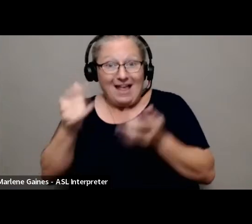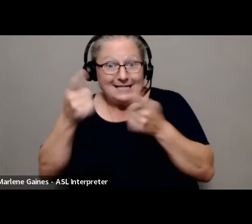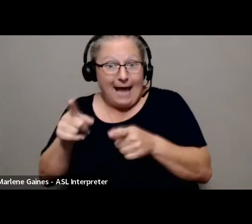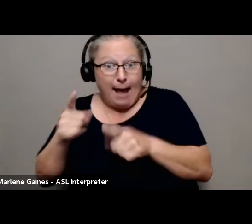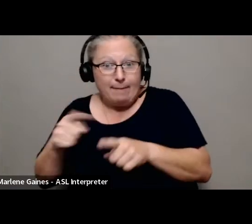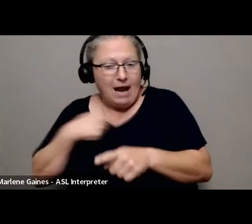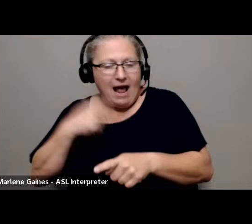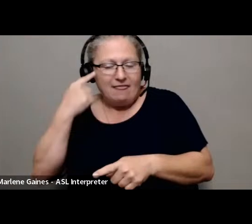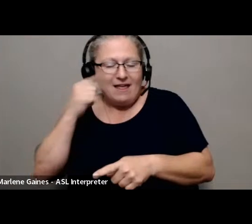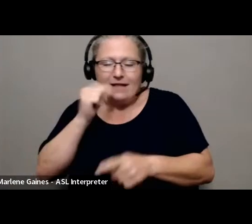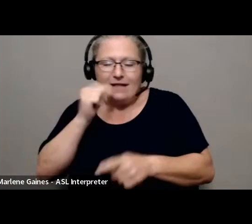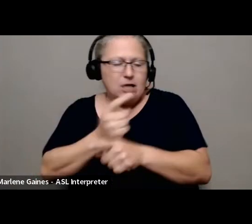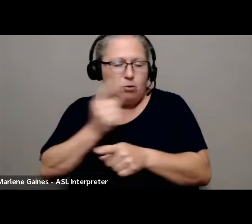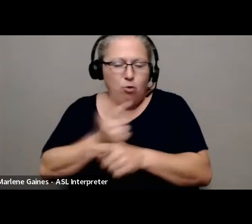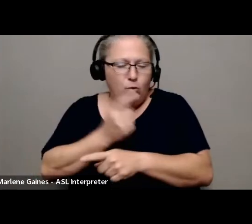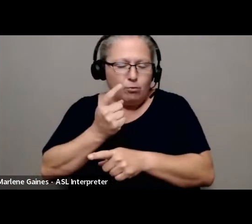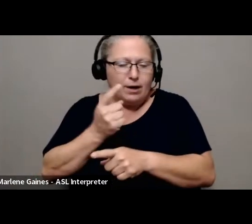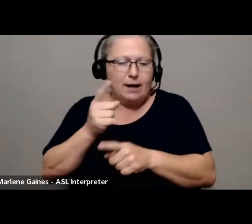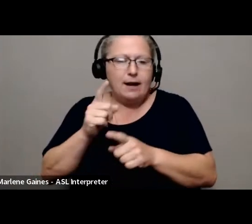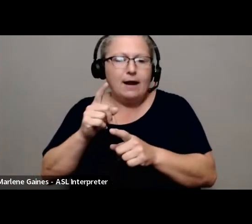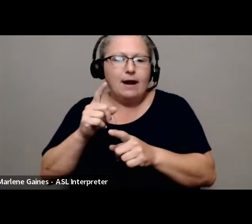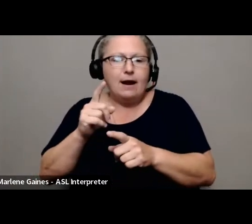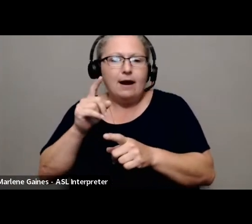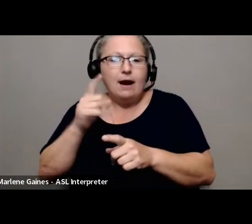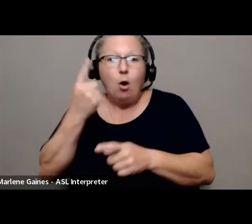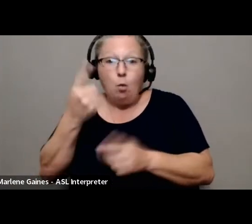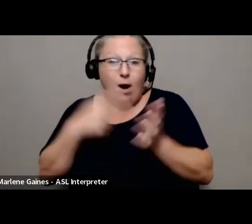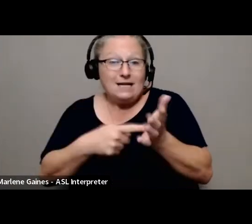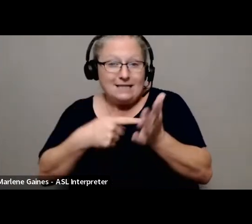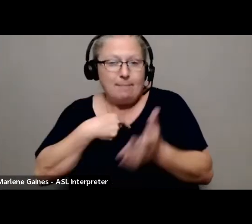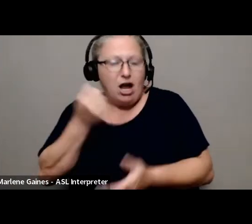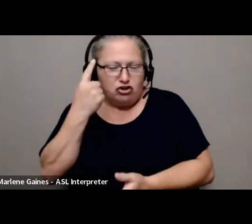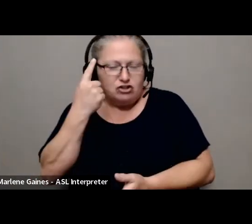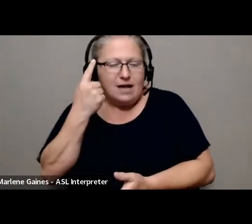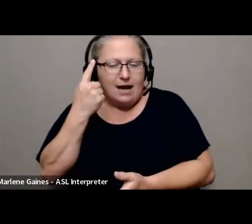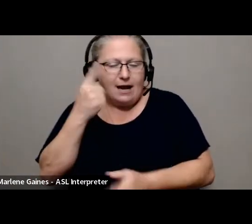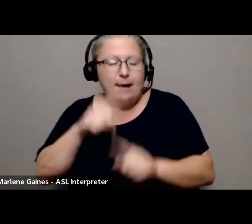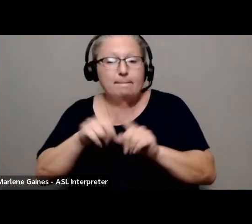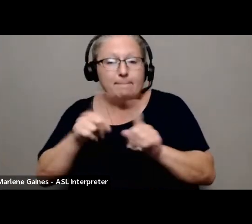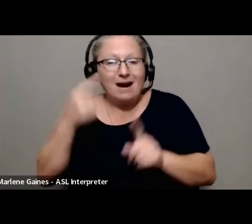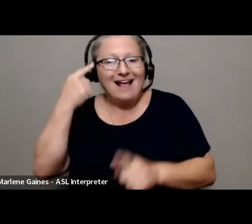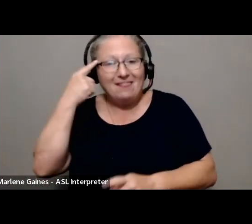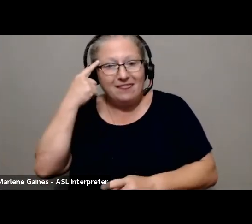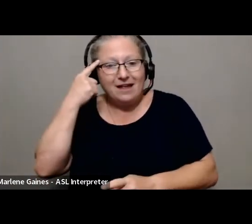I don't think that's appropriate. And it's one example that I understand. But I think